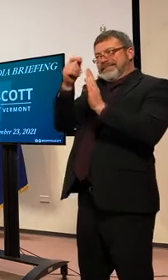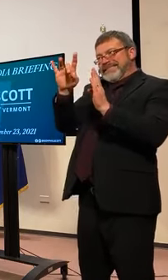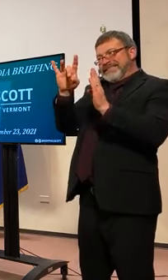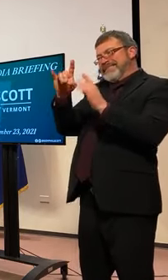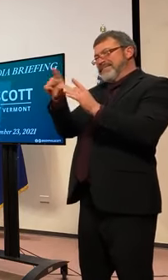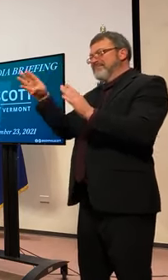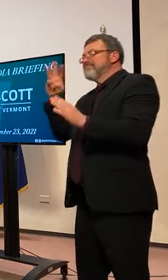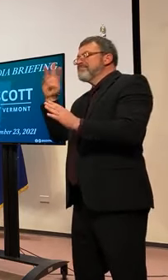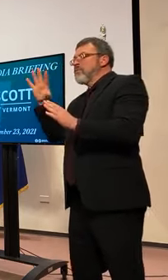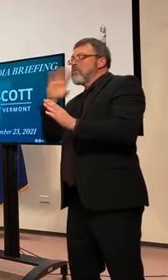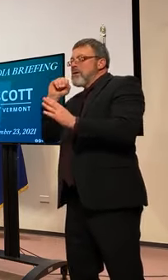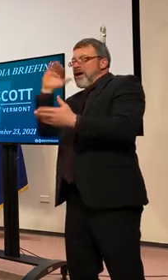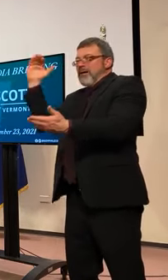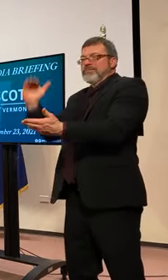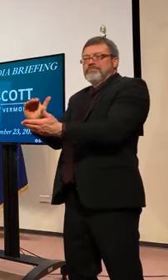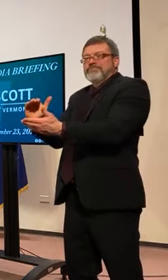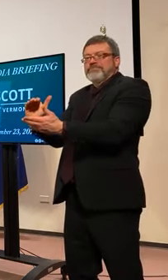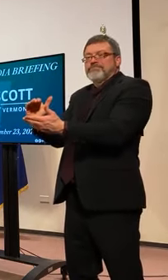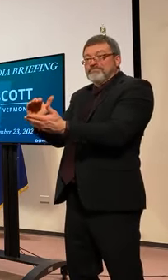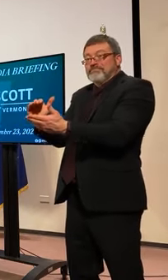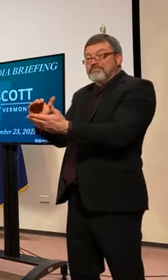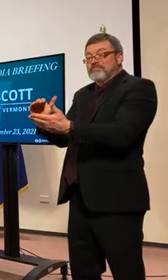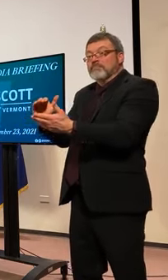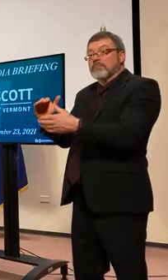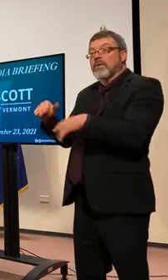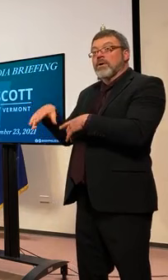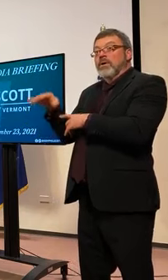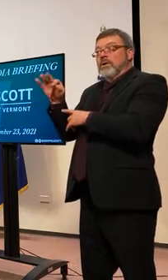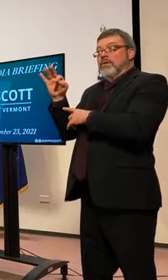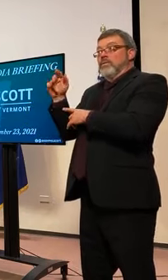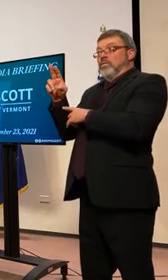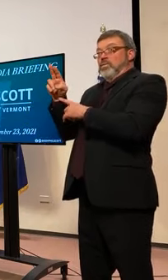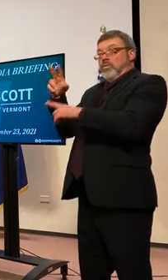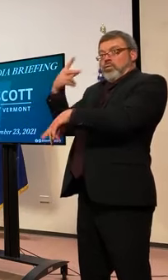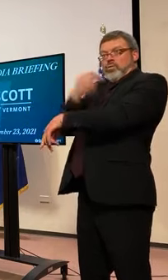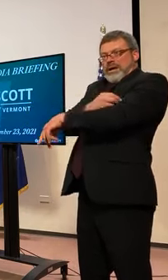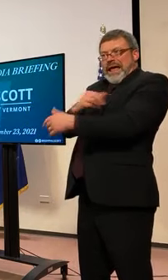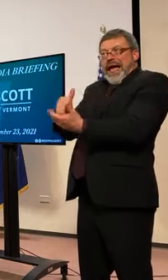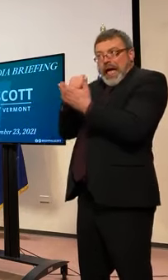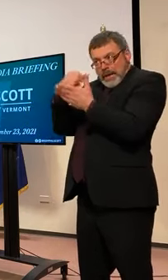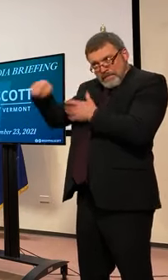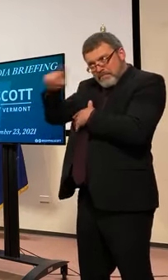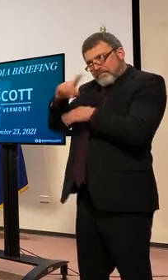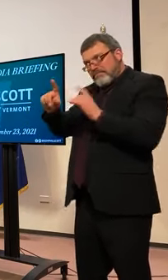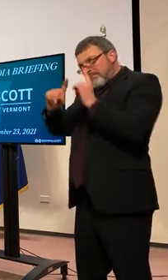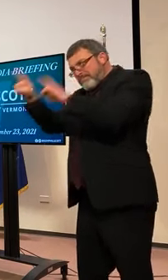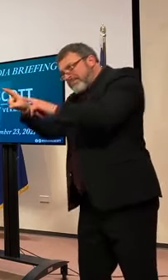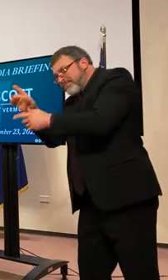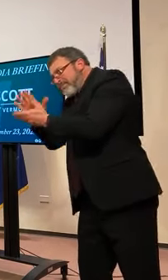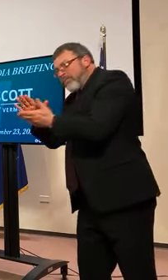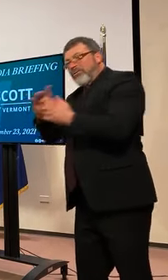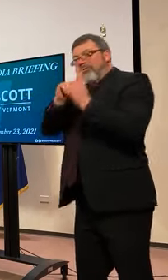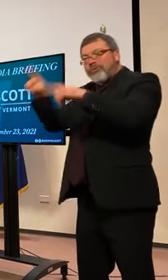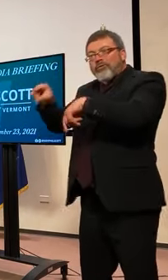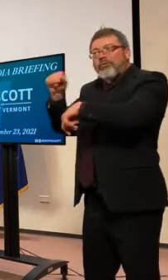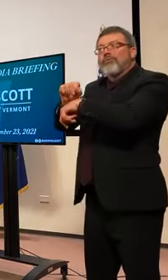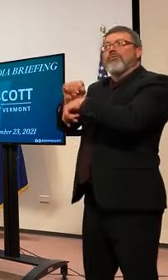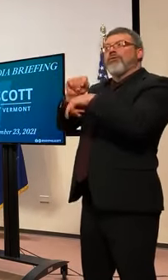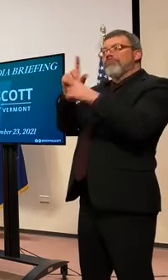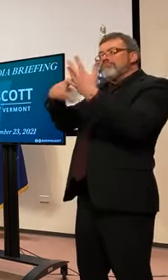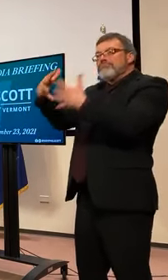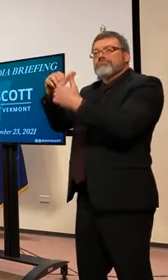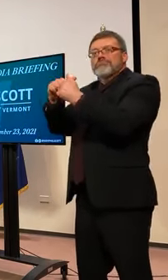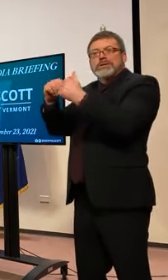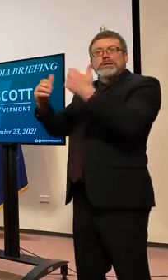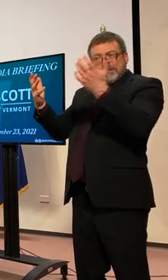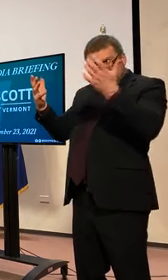Getting a flu shot will help you avoid having to miss school, work, or your favorite winter activities. You can even